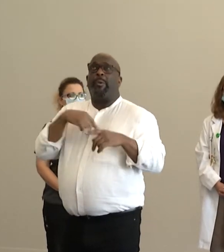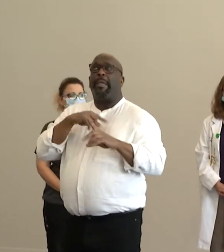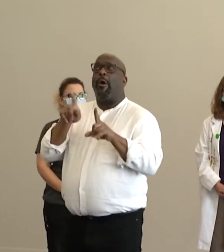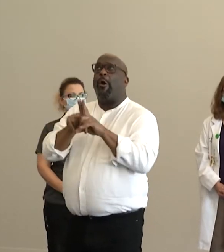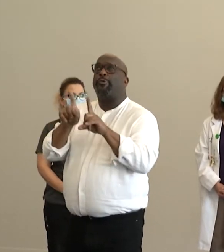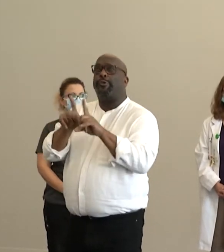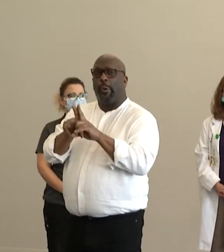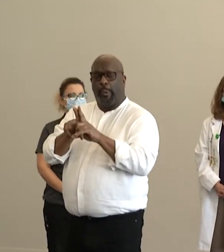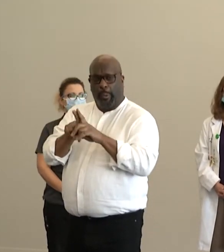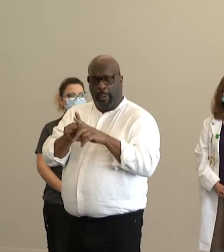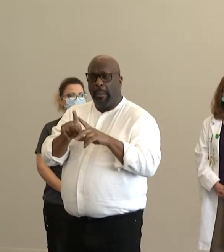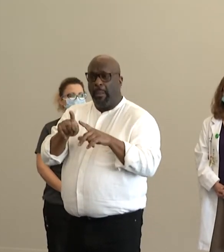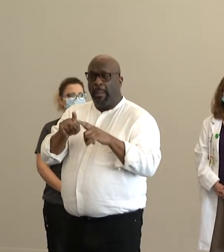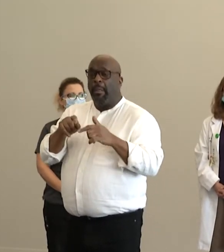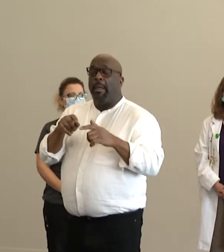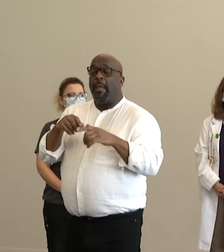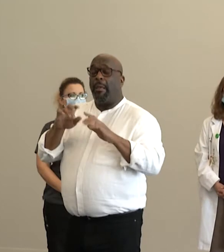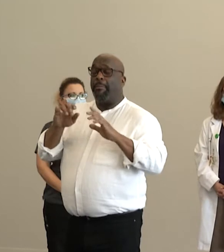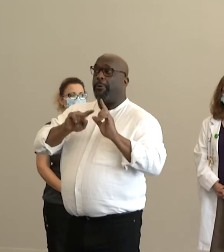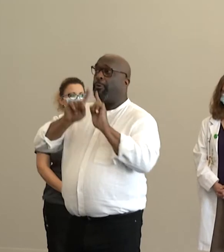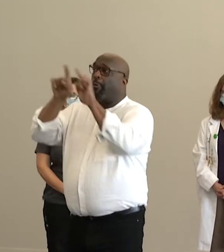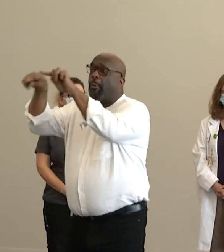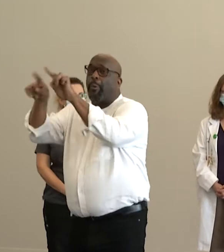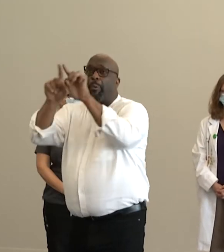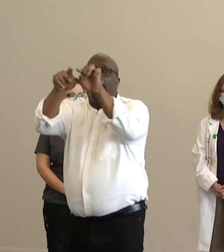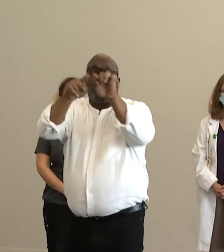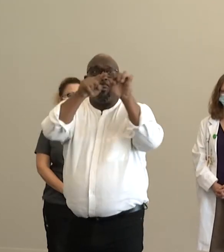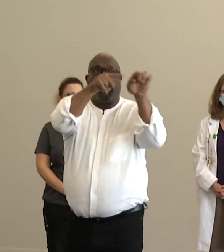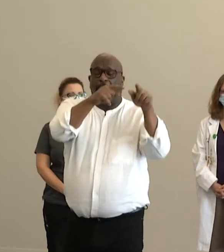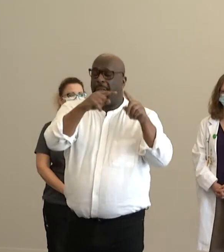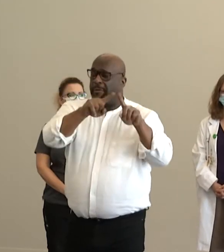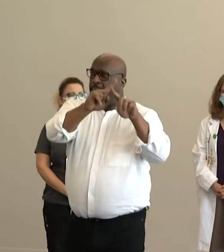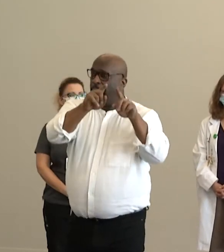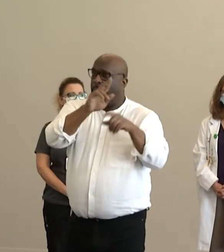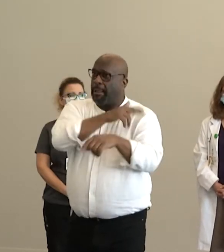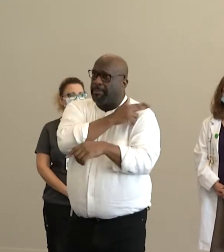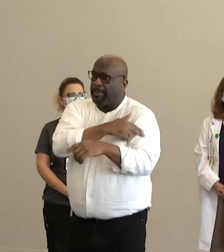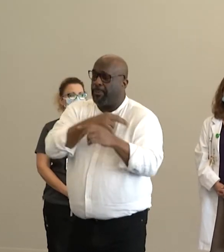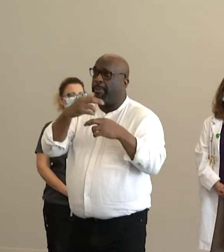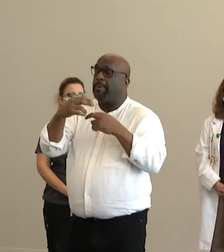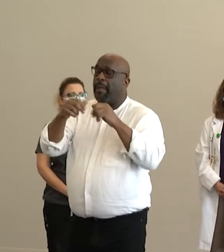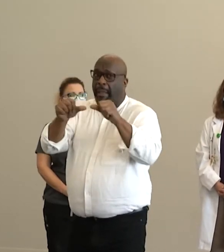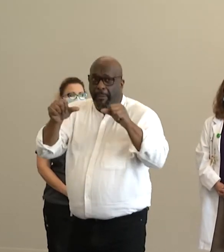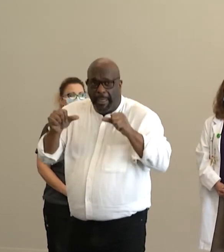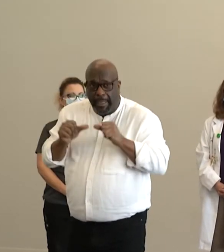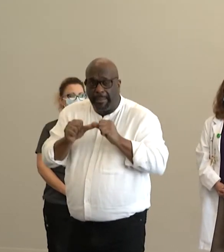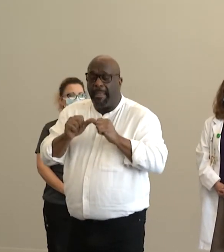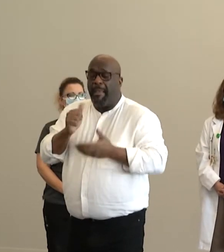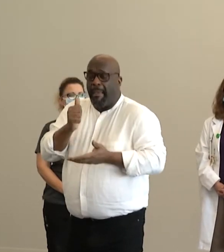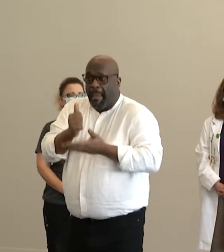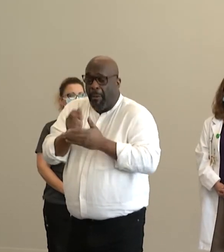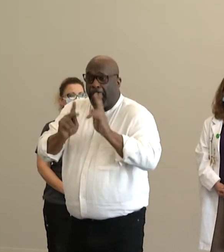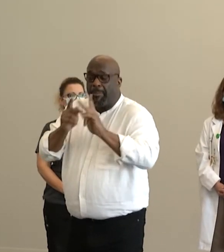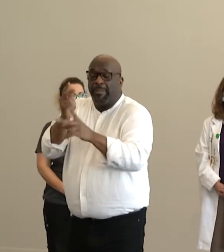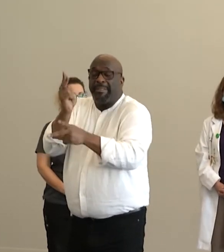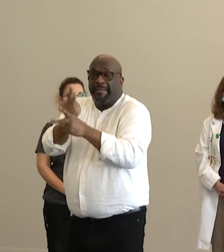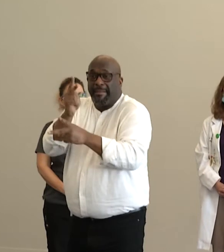we've had to go into the areas and help pediatrics prepare for serious